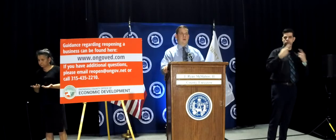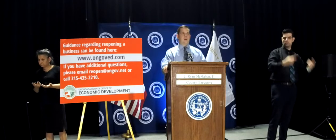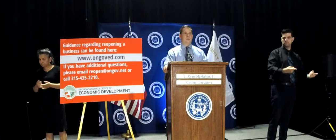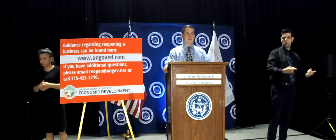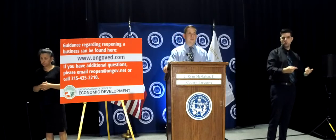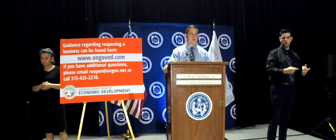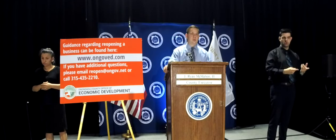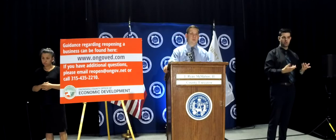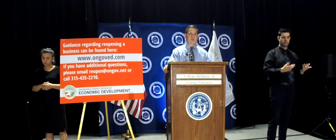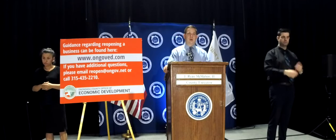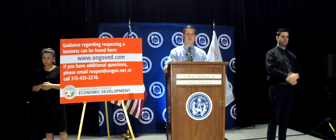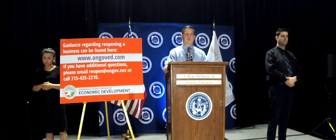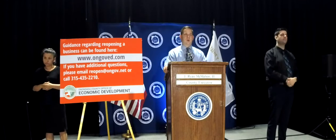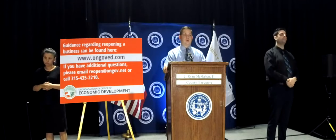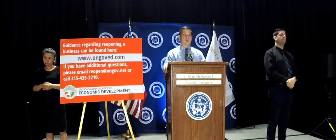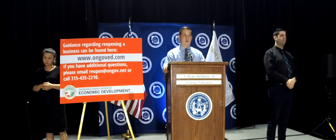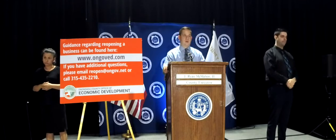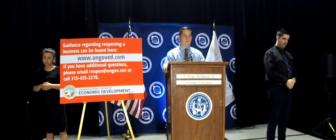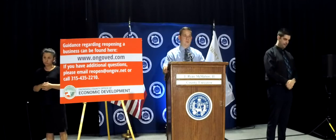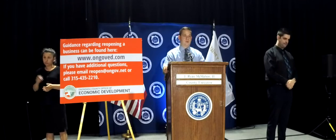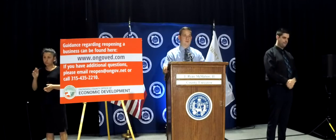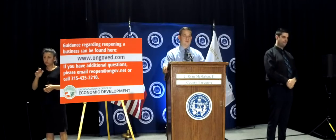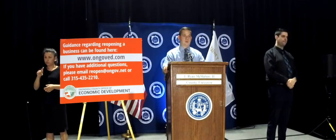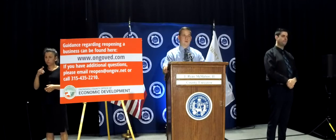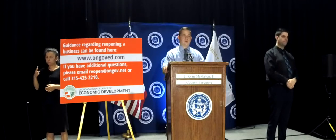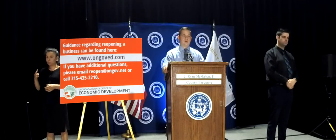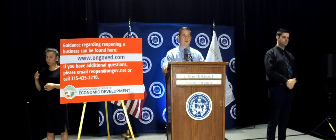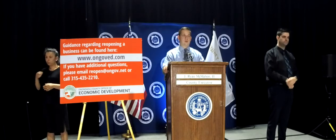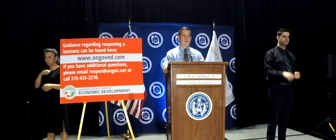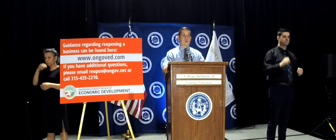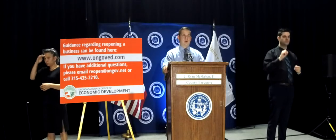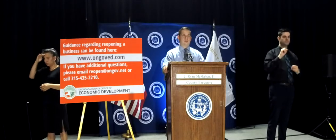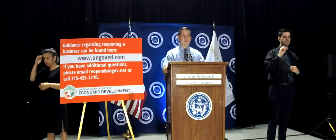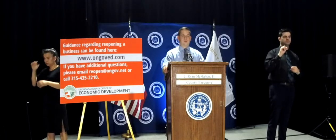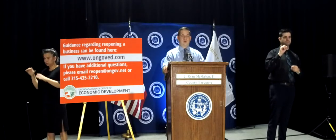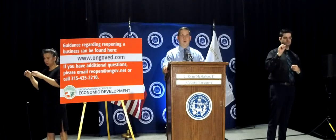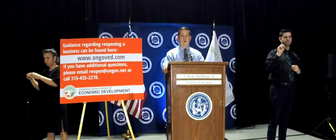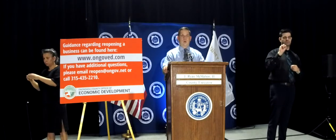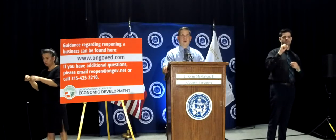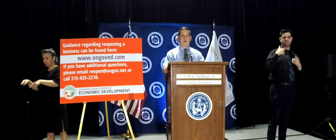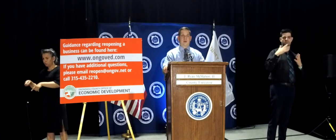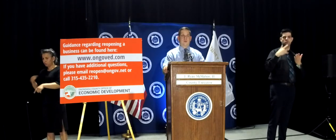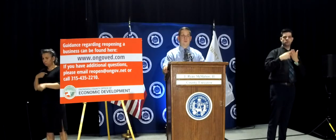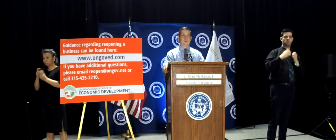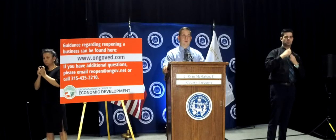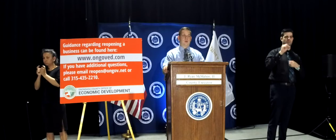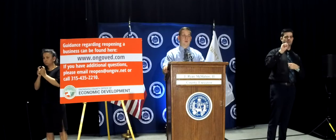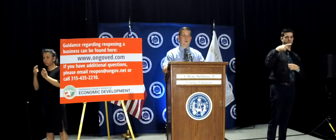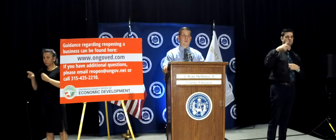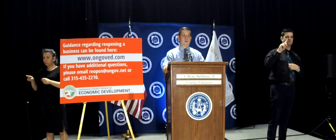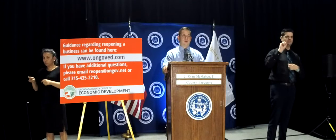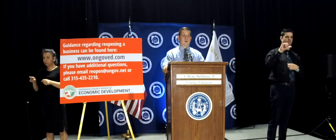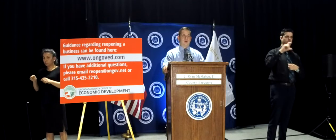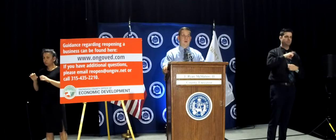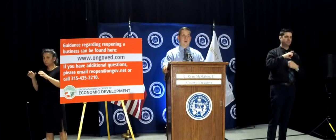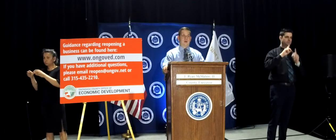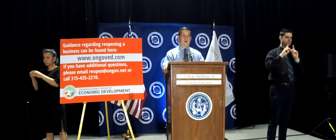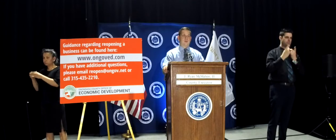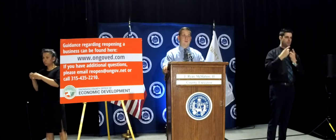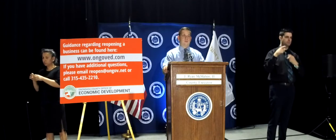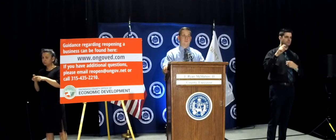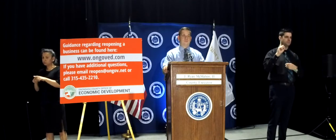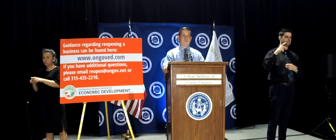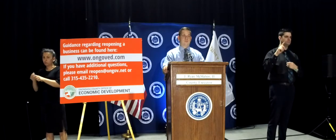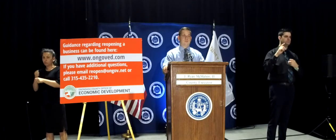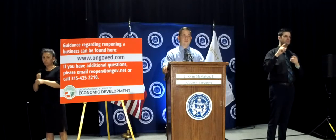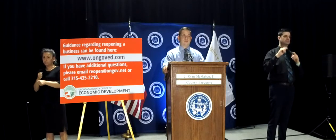by SPD, the sheriffs as well, and certainly our teams are all working together, and I